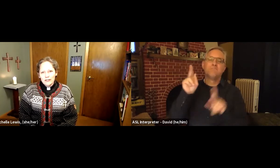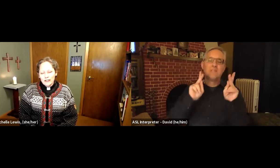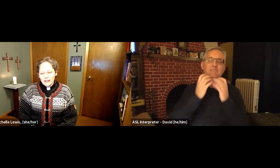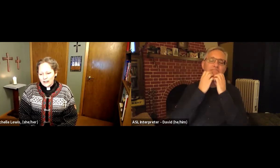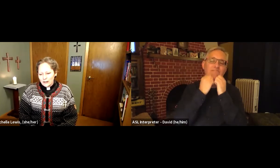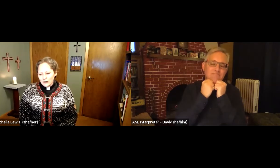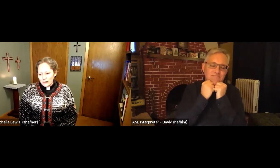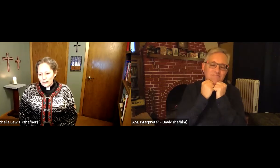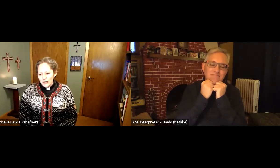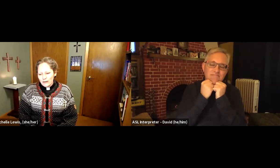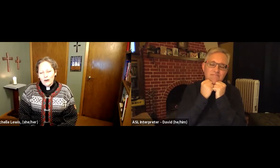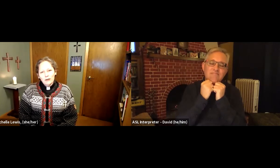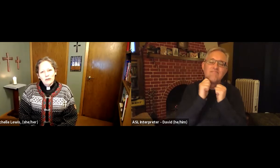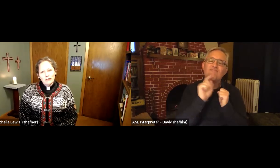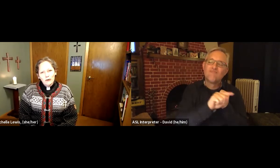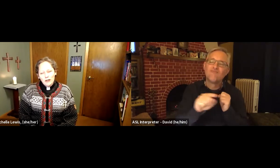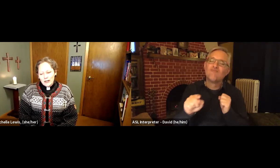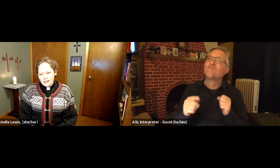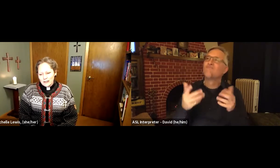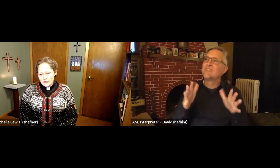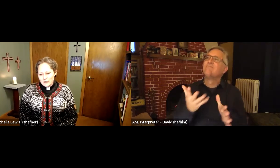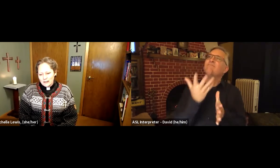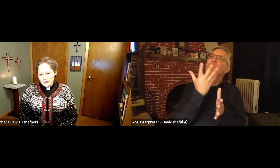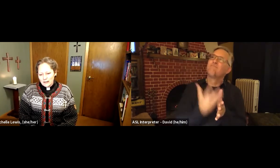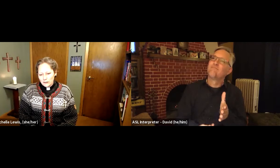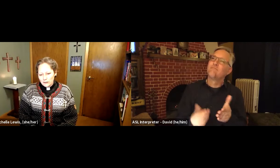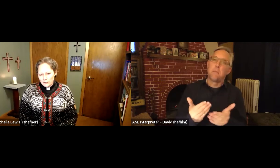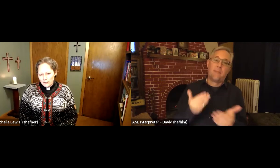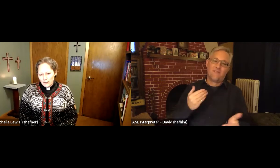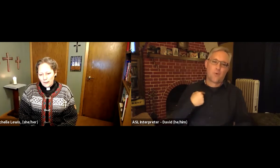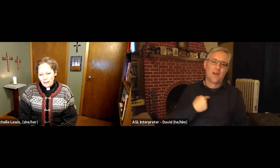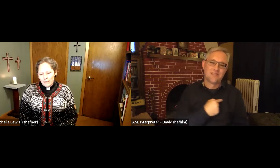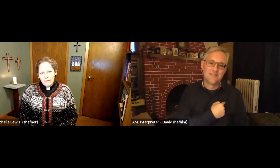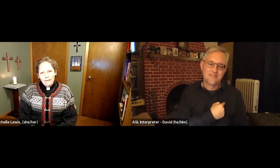loved, who have gone before us.